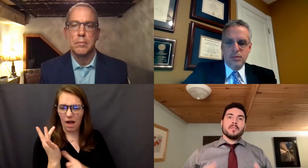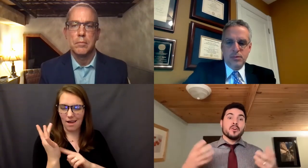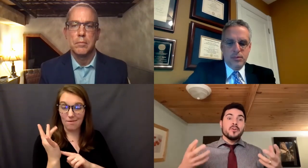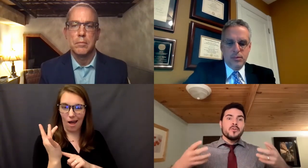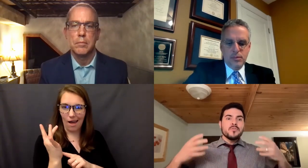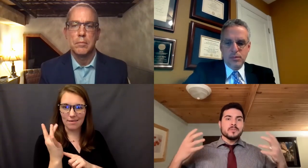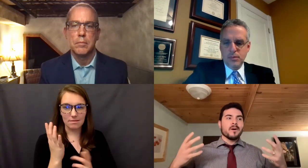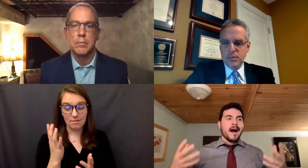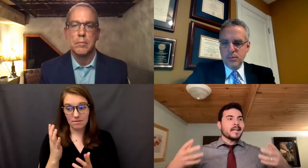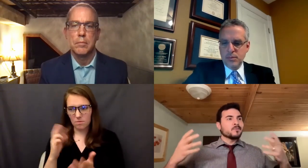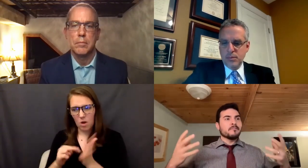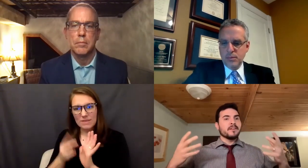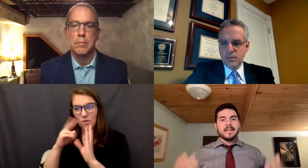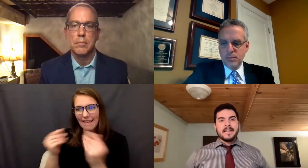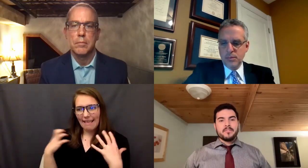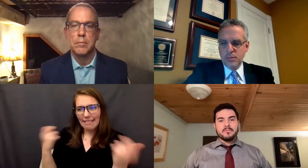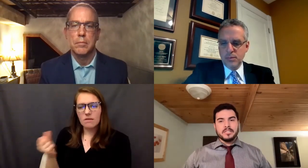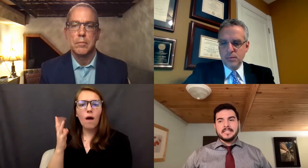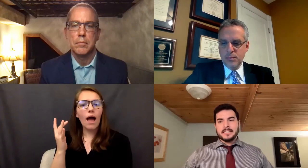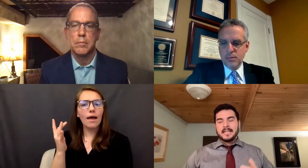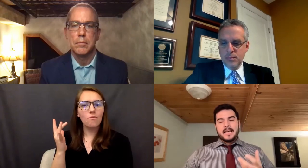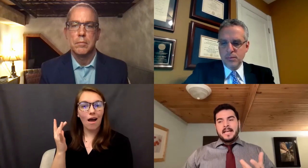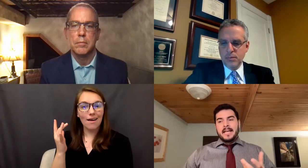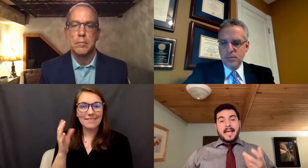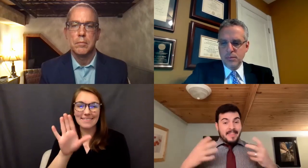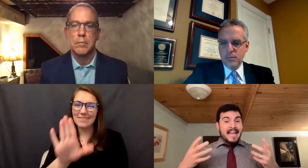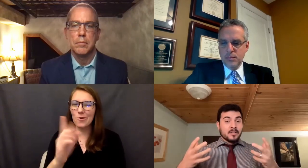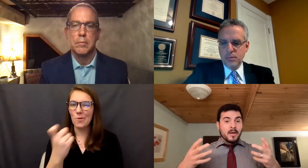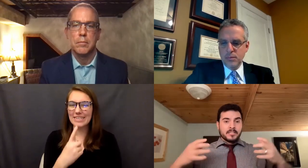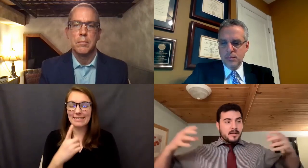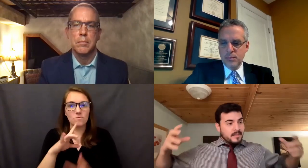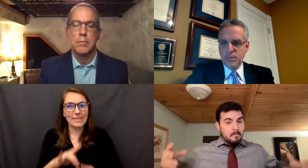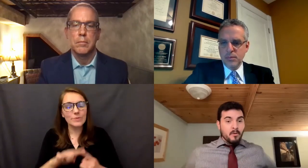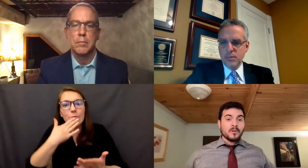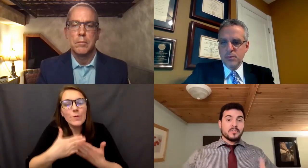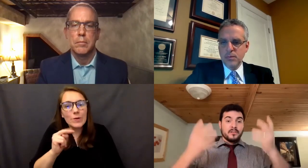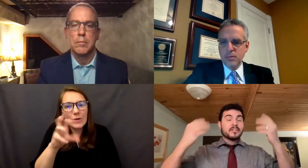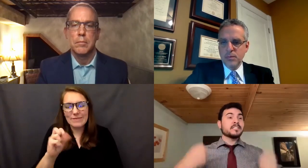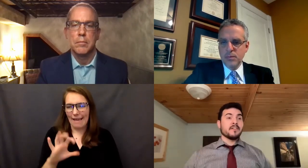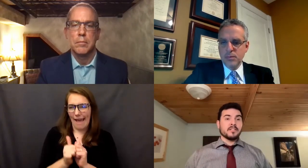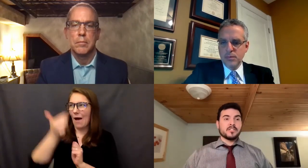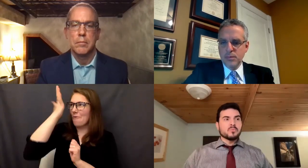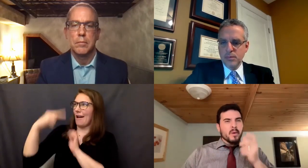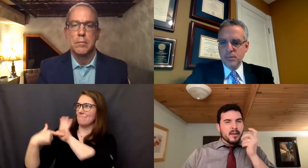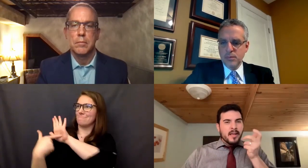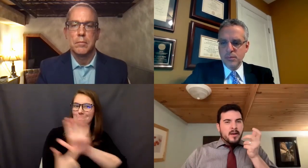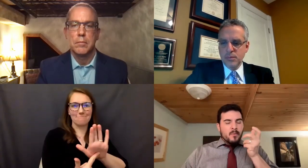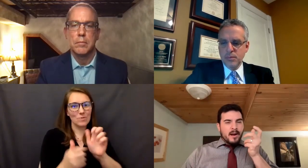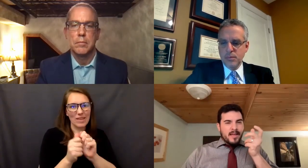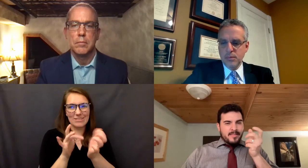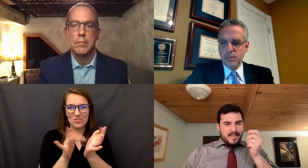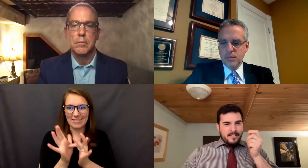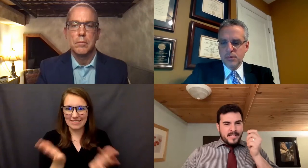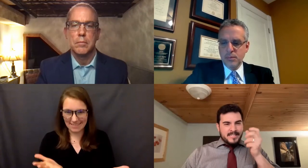question about the good news and what God has revealed in and through Jesus. Like, that's a question that belongs to the tradition of the church,